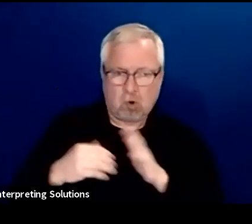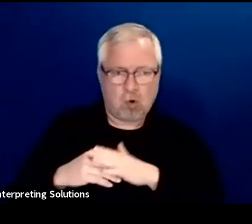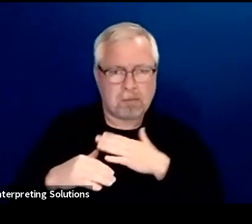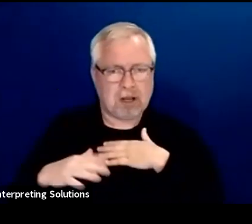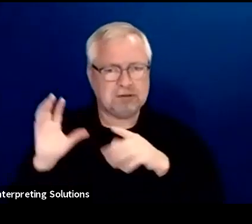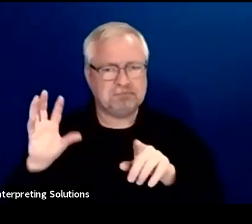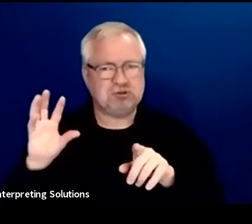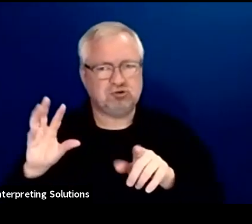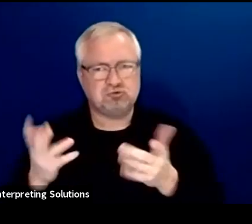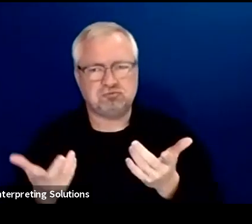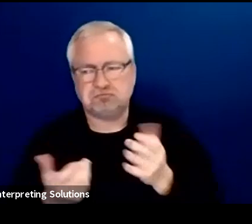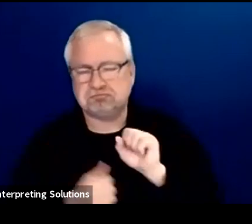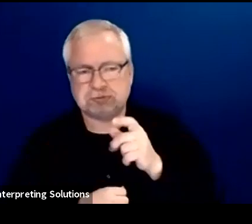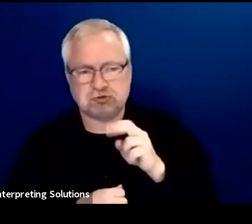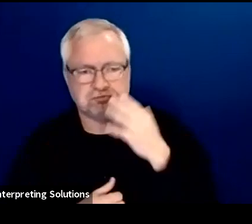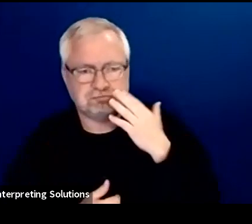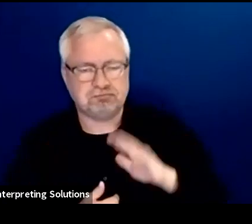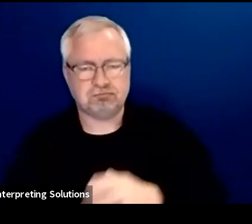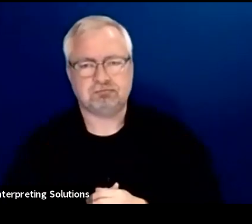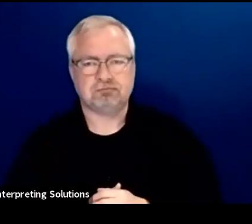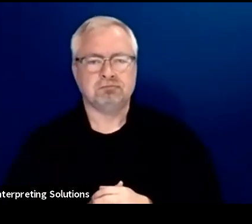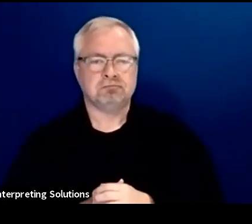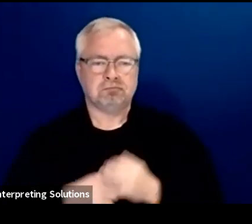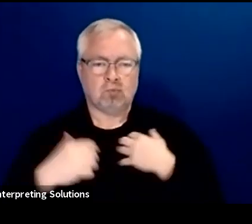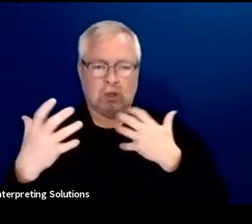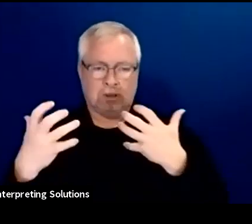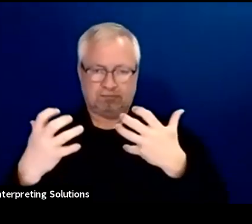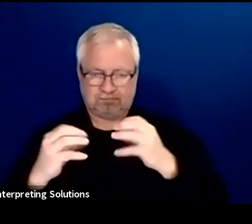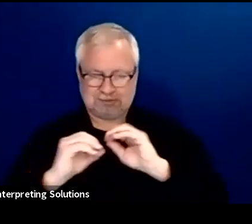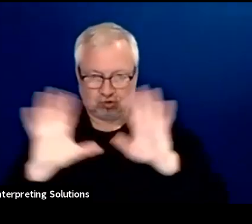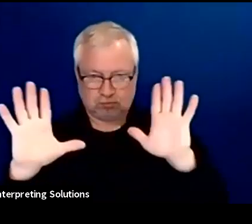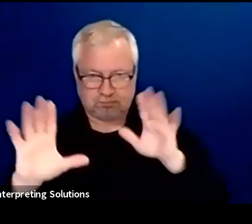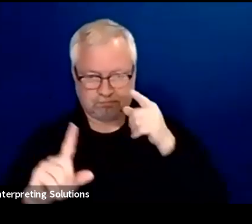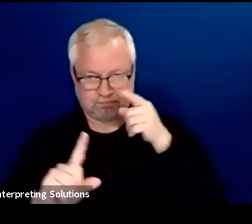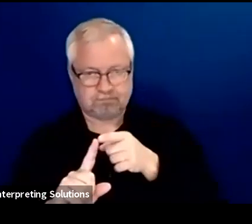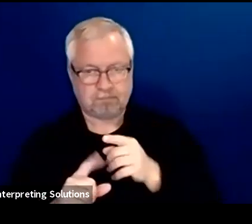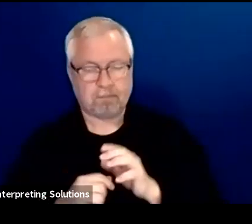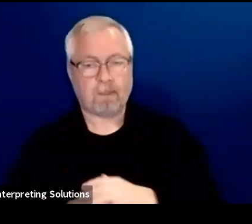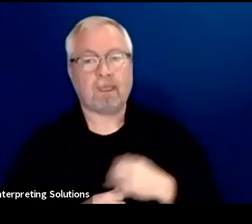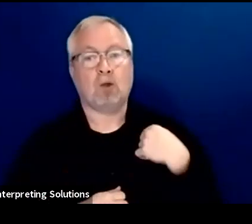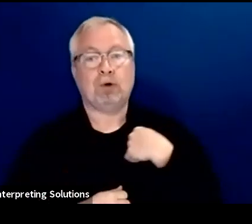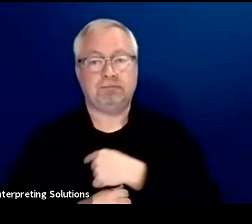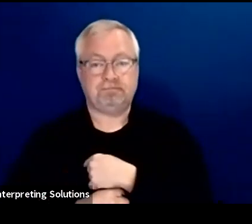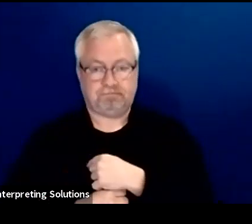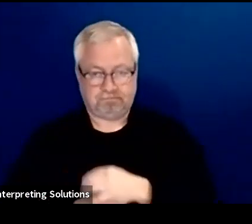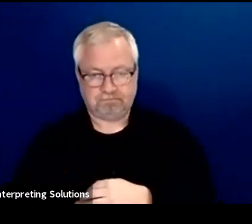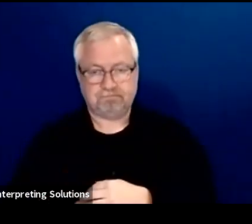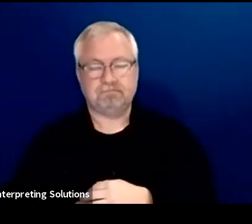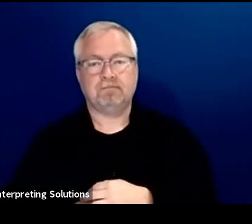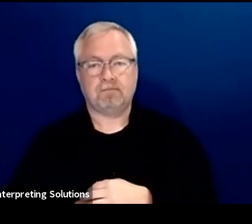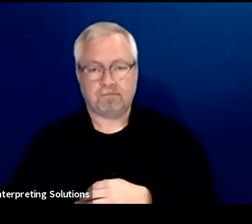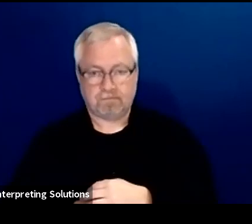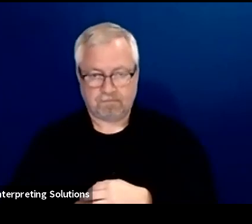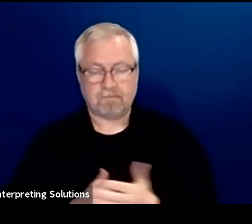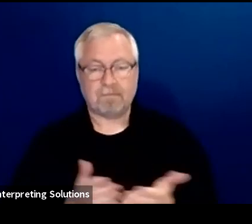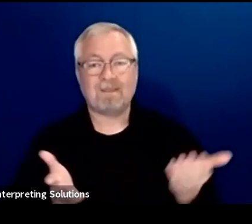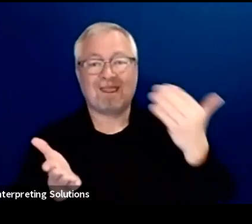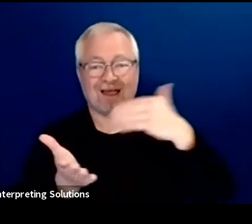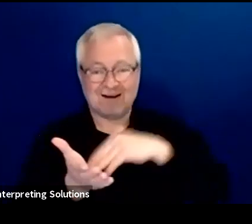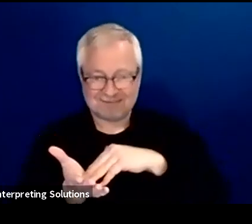So we want to also just make a point of saying that we, again, just to repeat